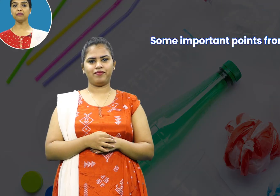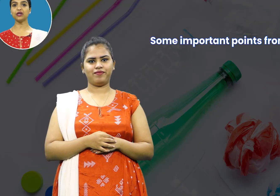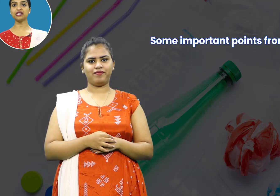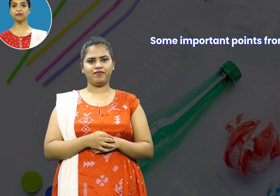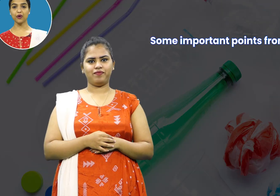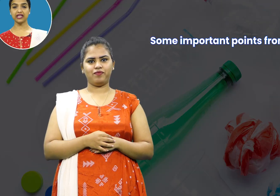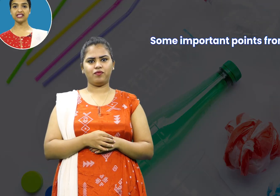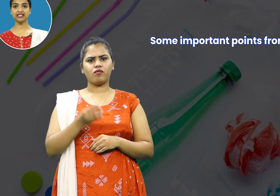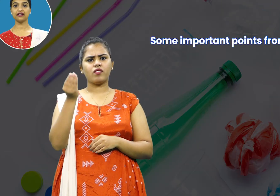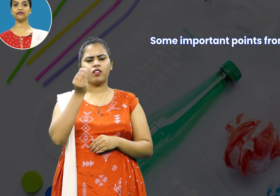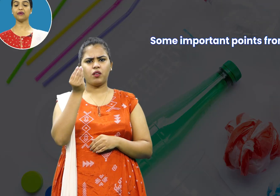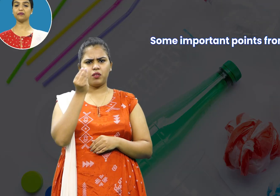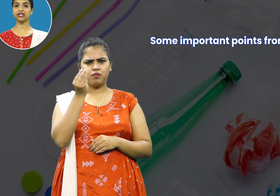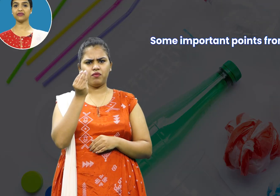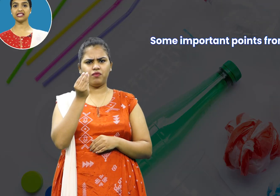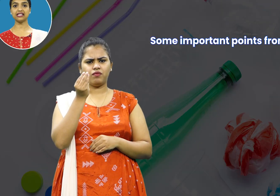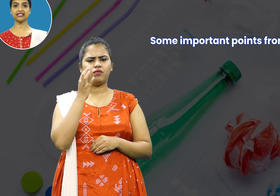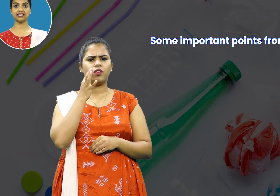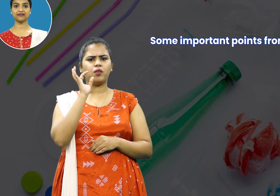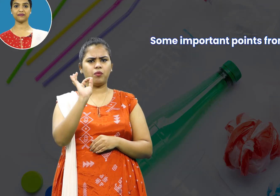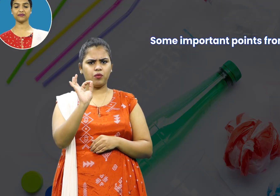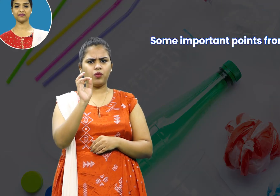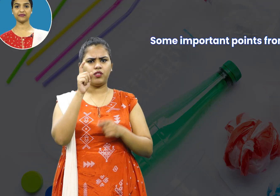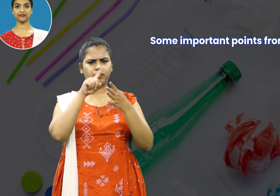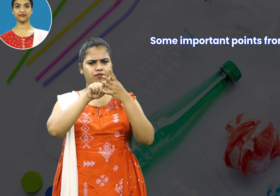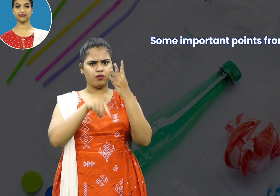Some important points from previous lesson.